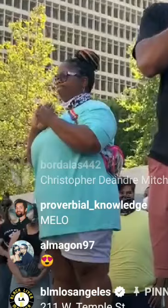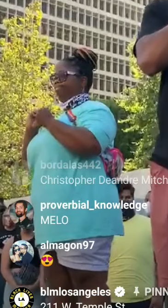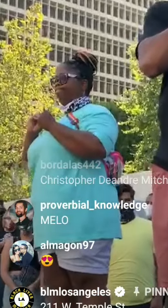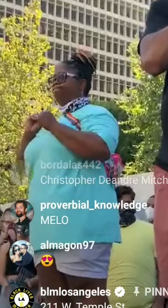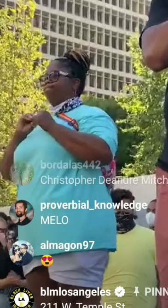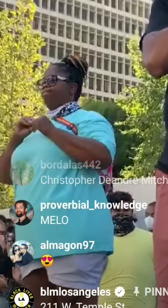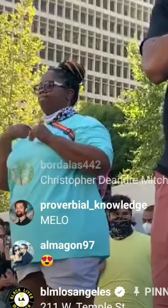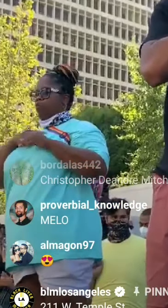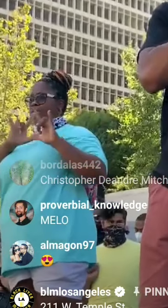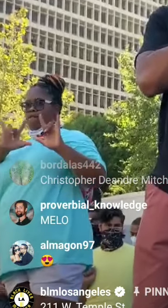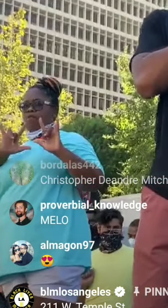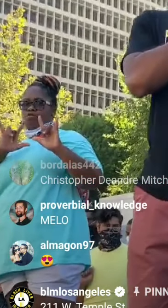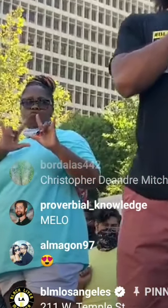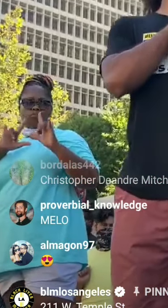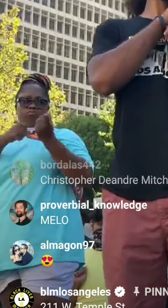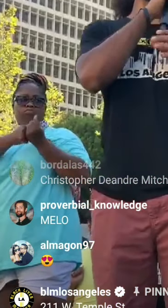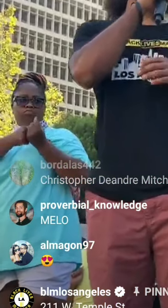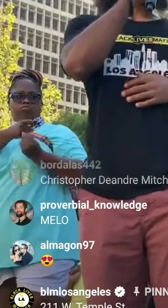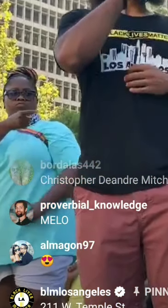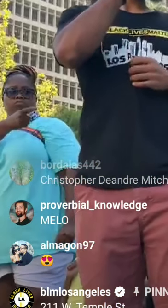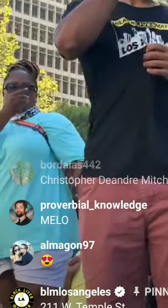We love you and we're with you.